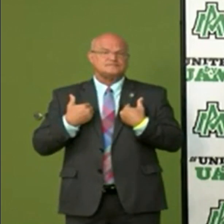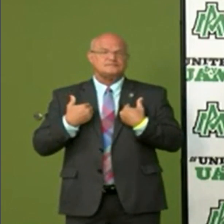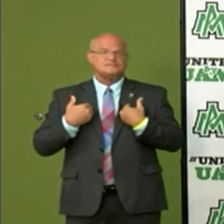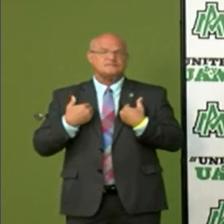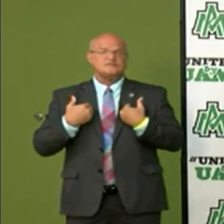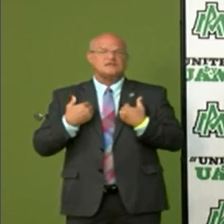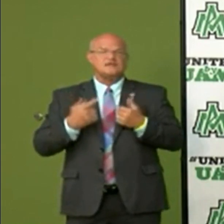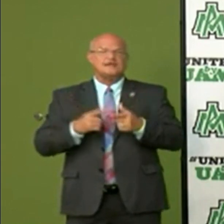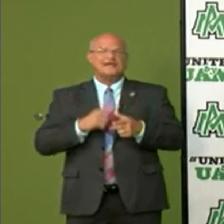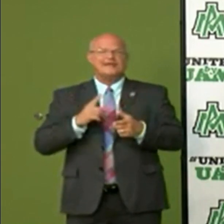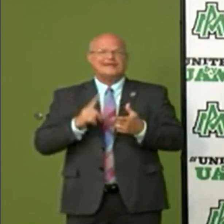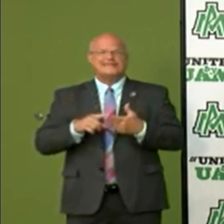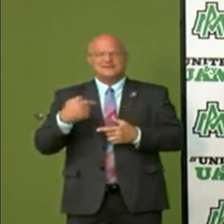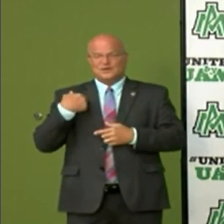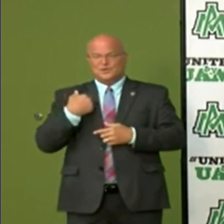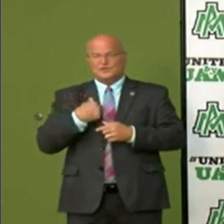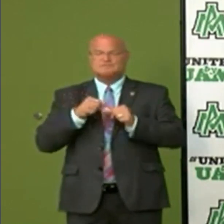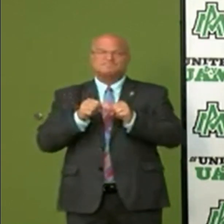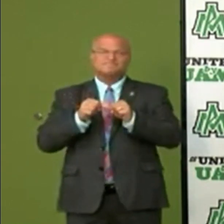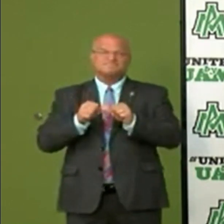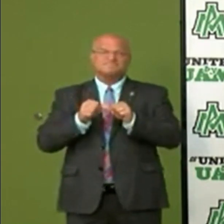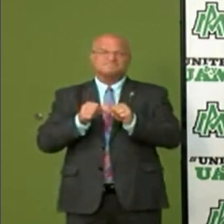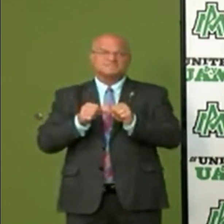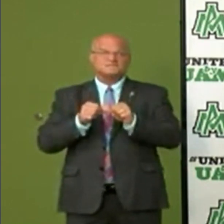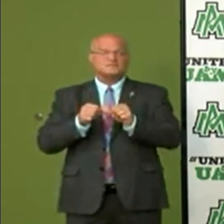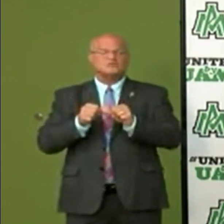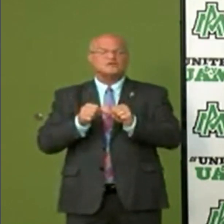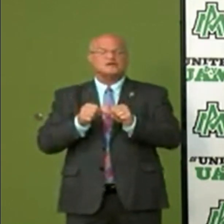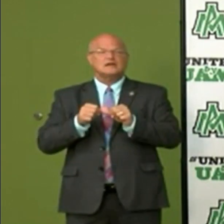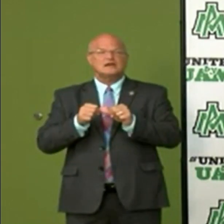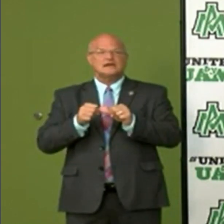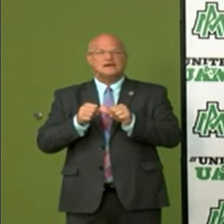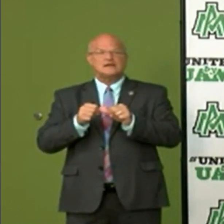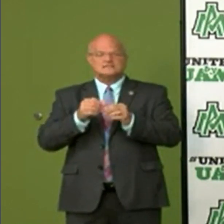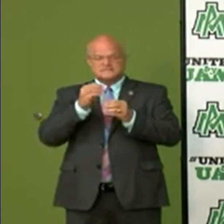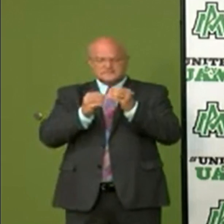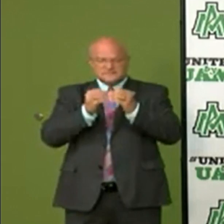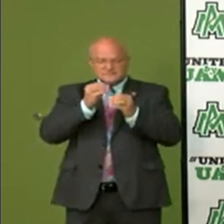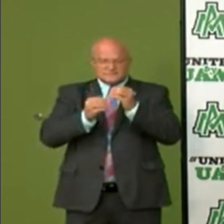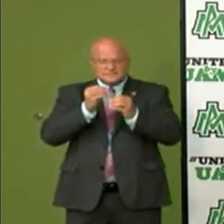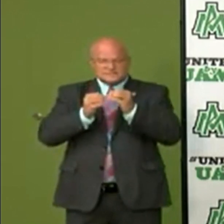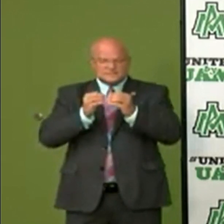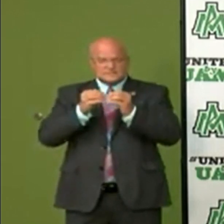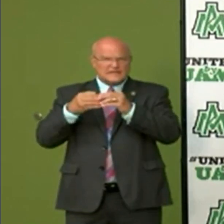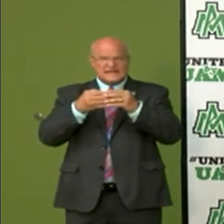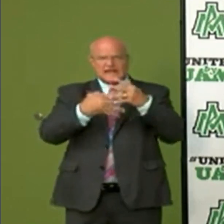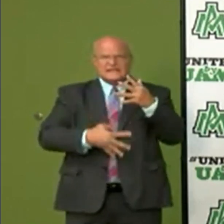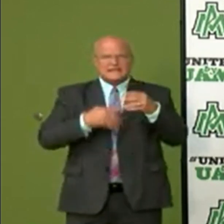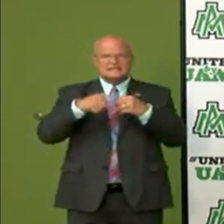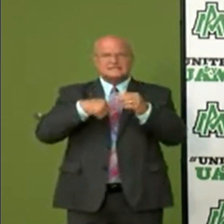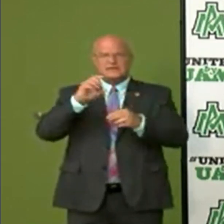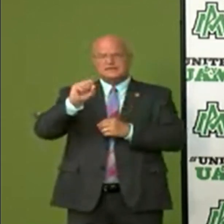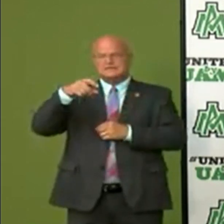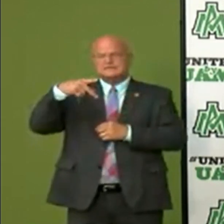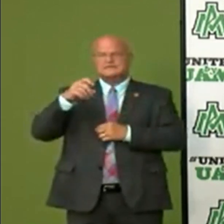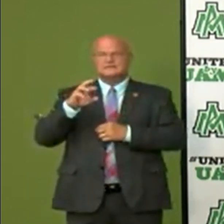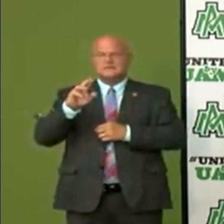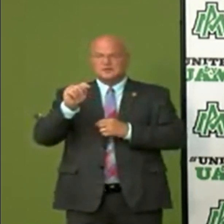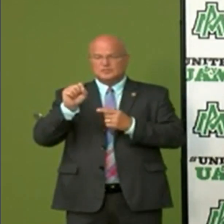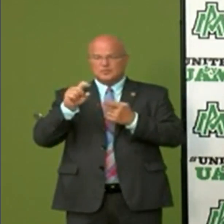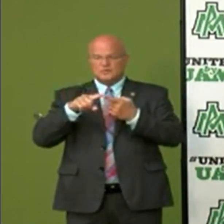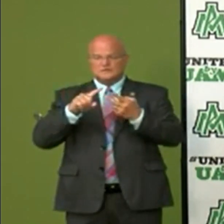then, we are continuing to issue and refine the guidelines on sports, on